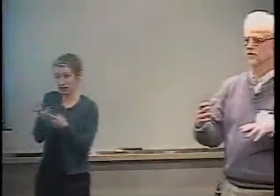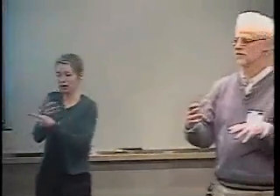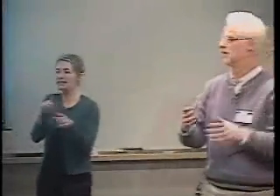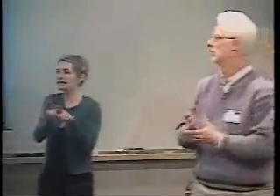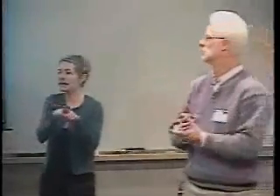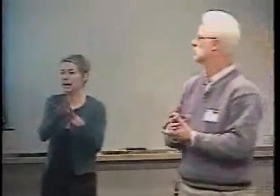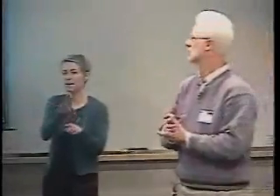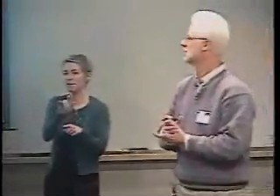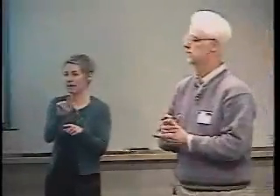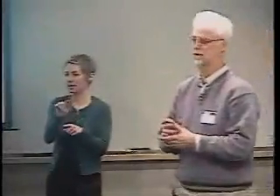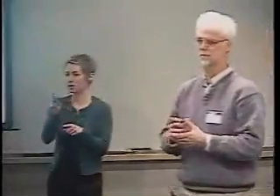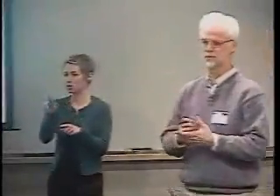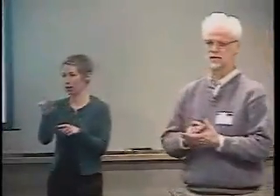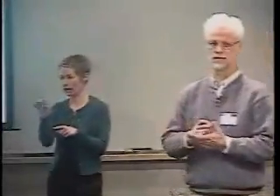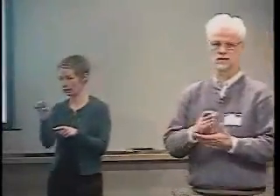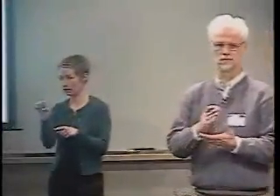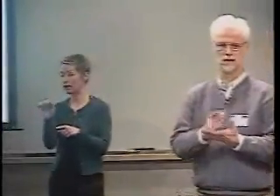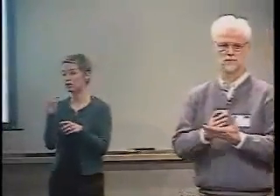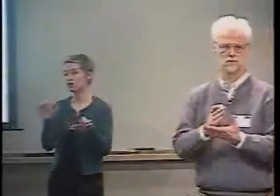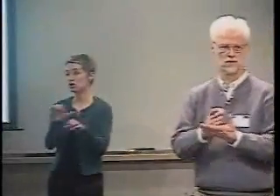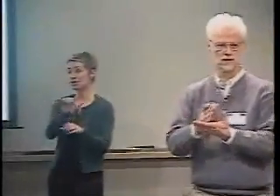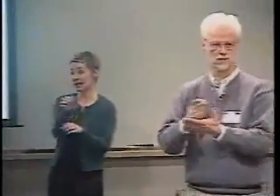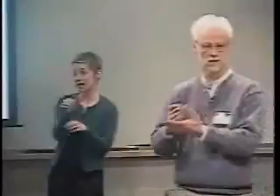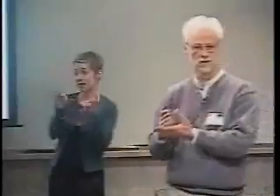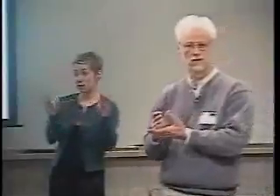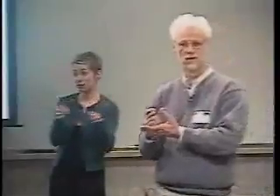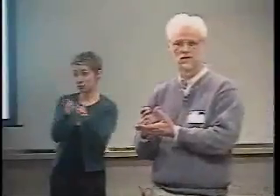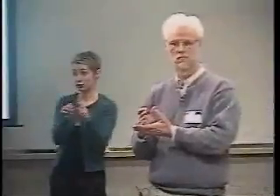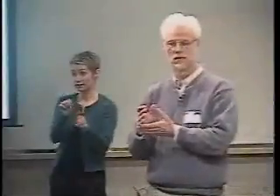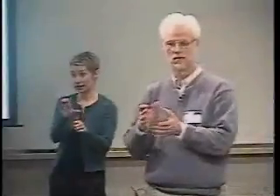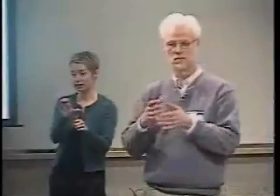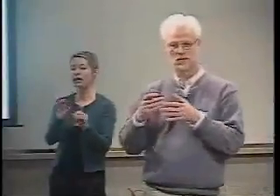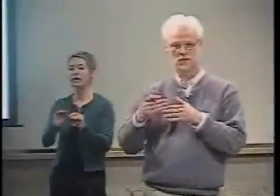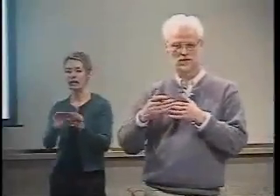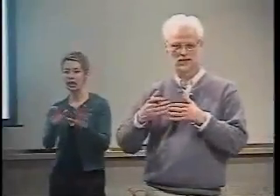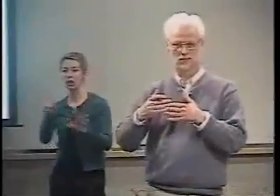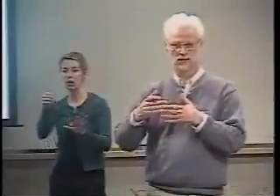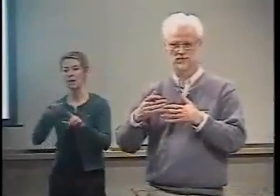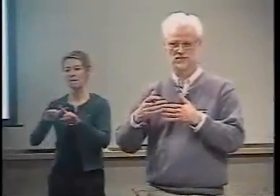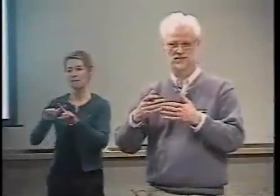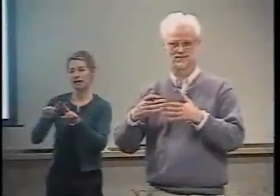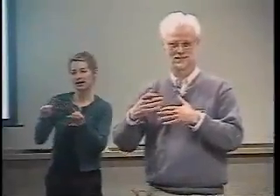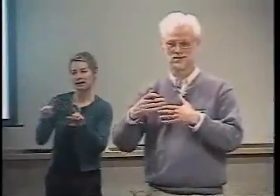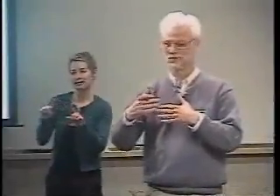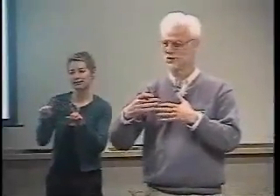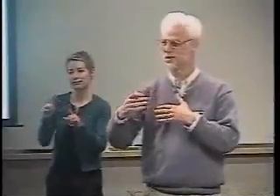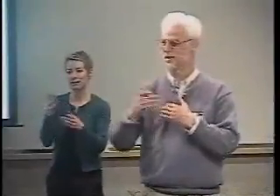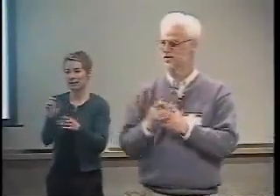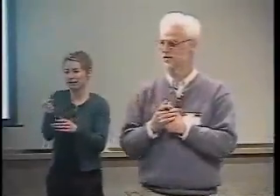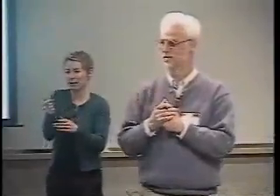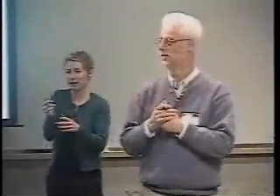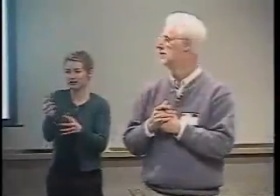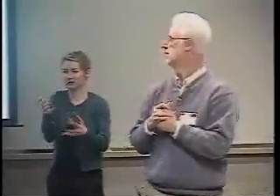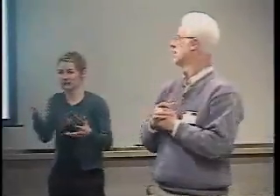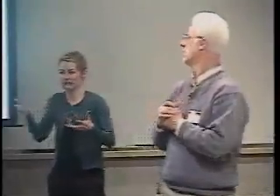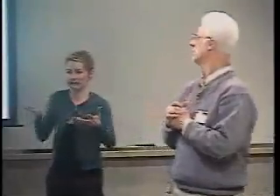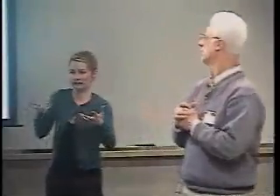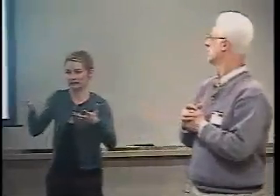rate. So if we go to 10 frames per second, the frames are clearer, but there might be a little bit of